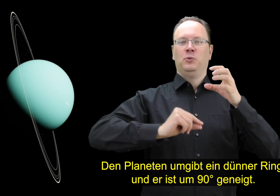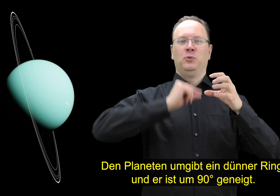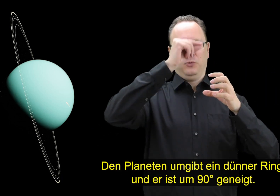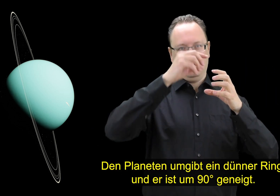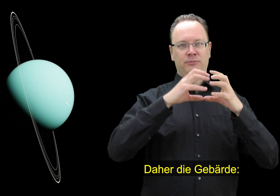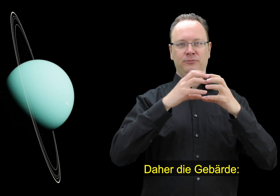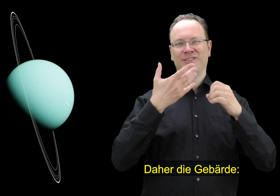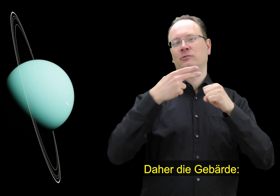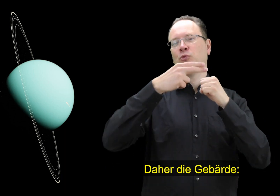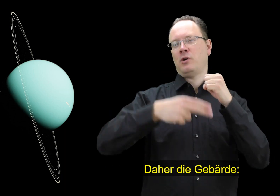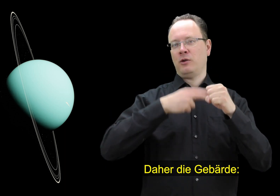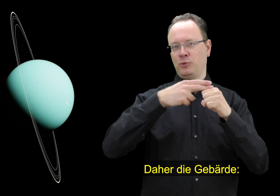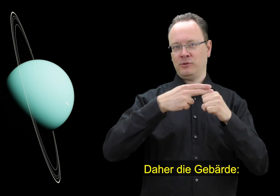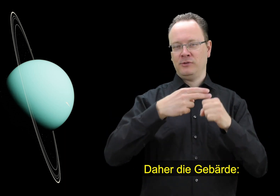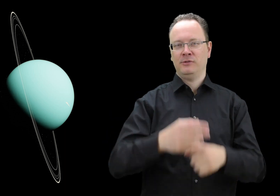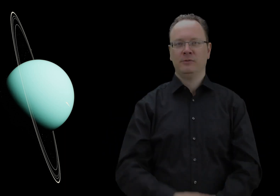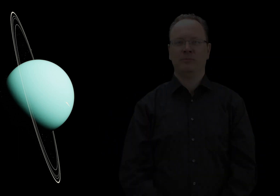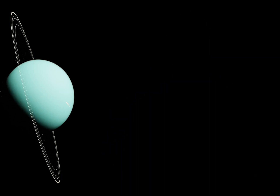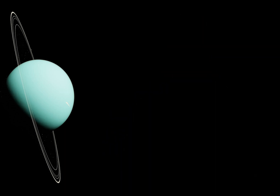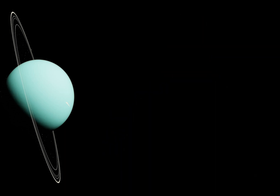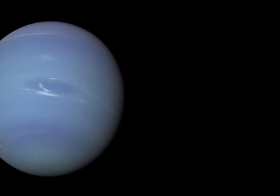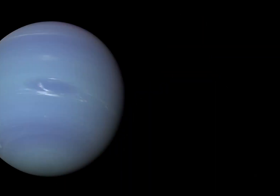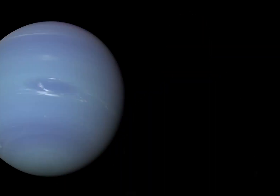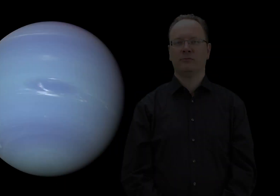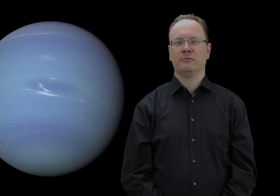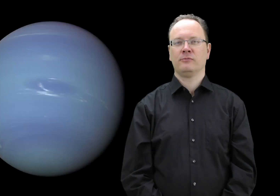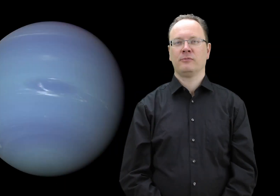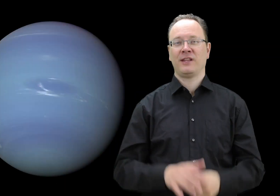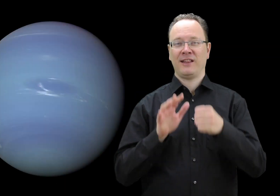Jupiter, because of that spot on the planet.